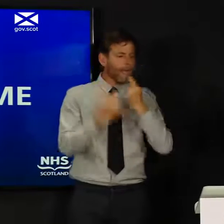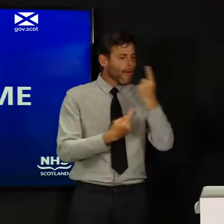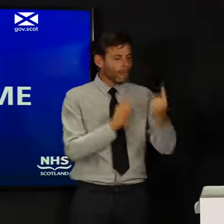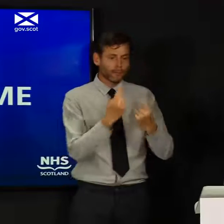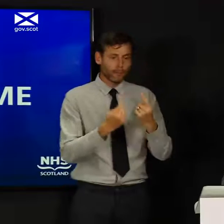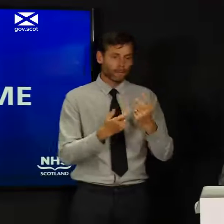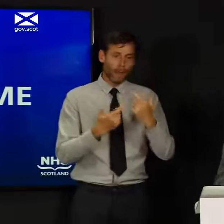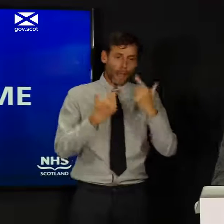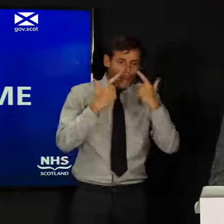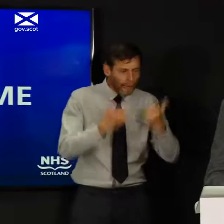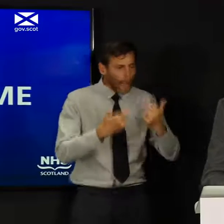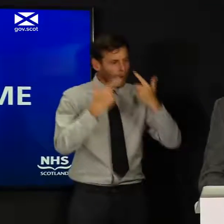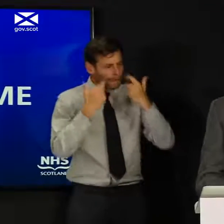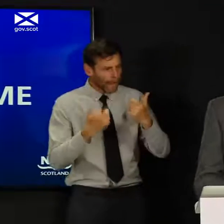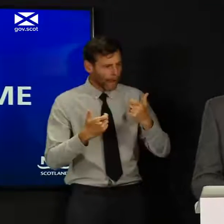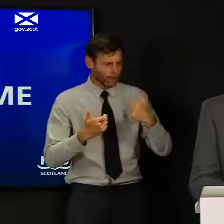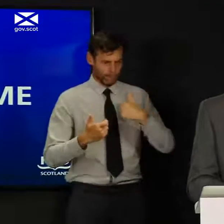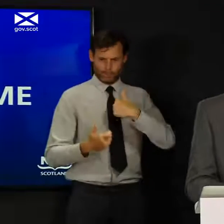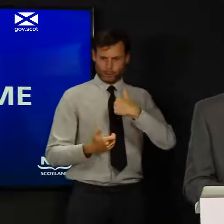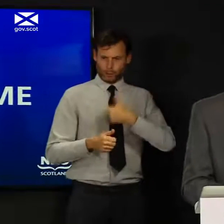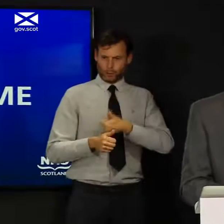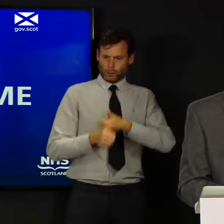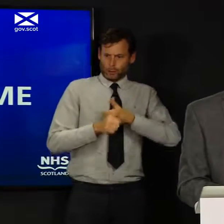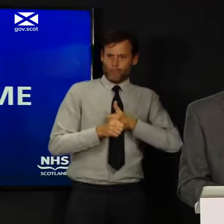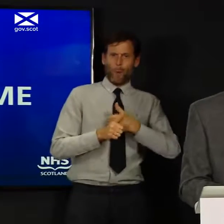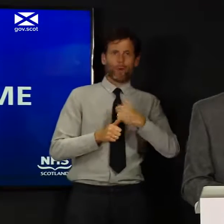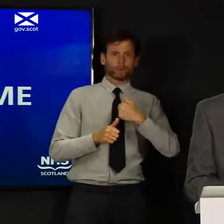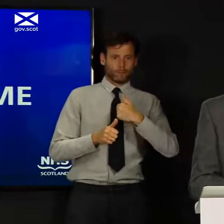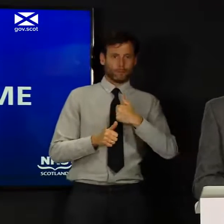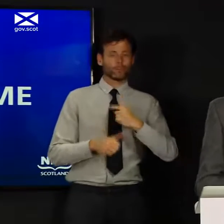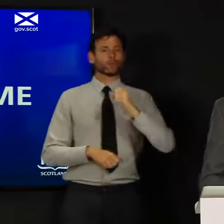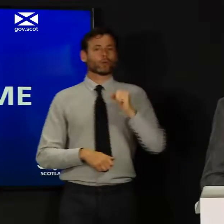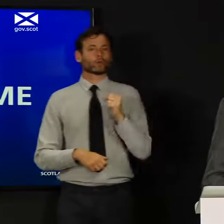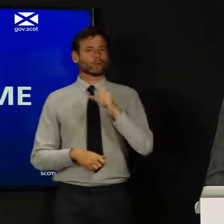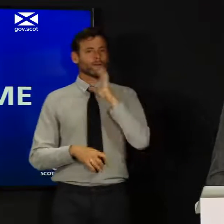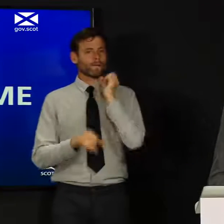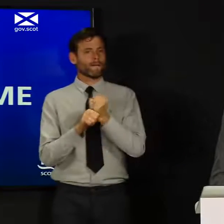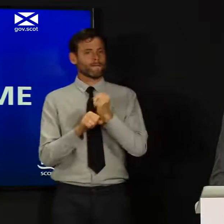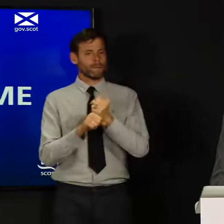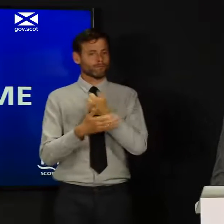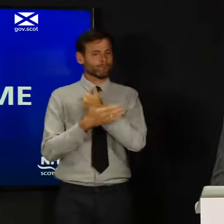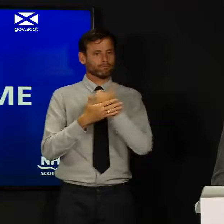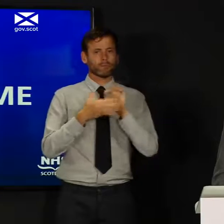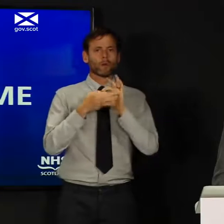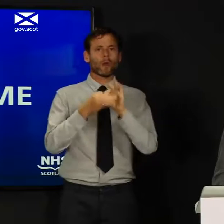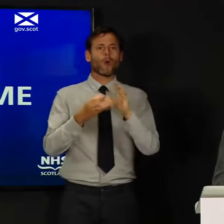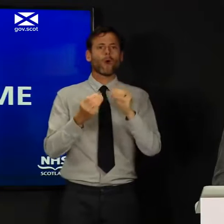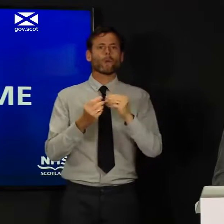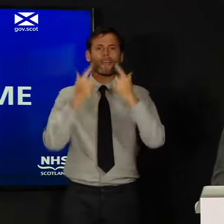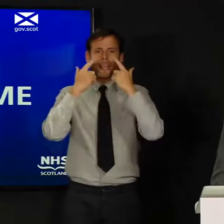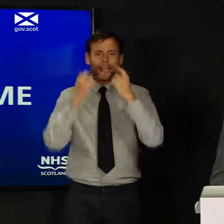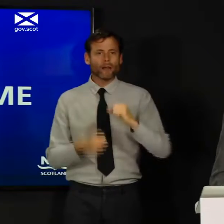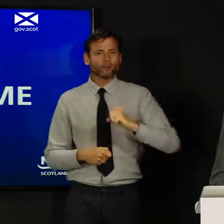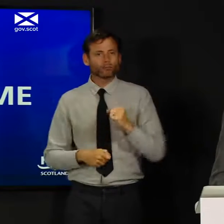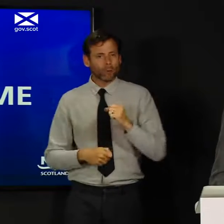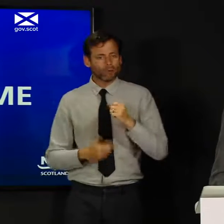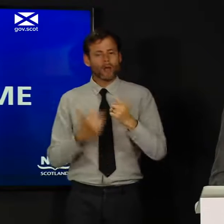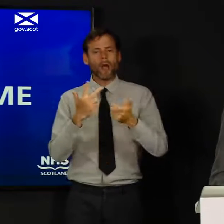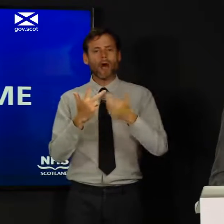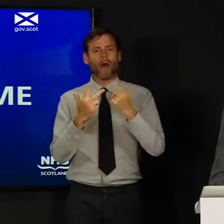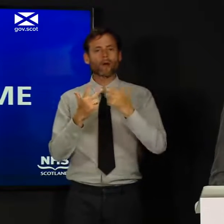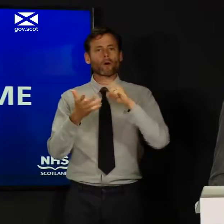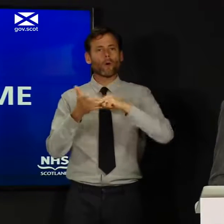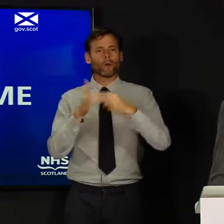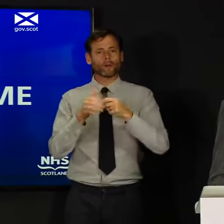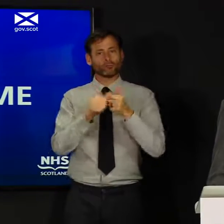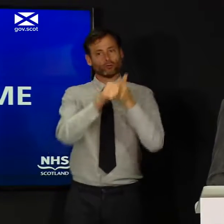need if they are able to continue with their vital role. And the Scottish Government is in regular contact with Carers Scotland and other carer organisations,